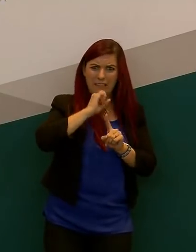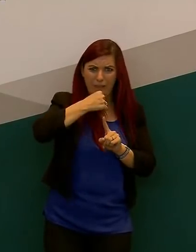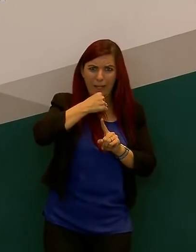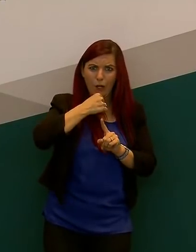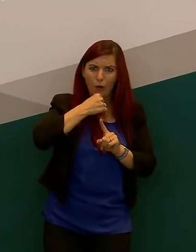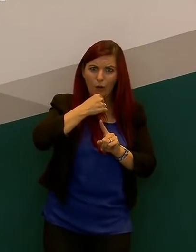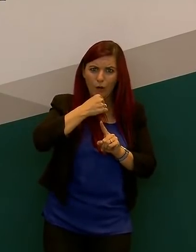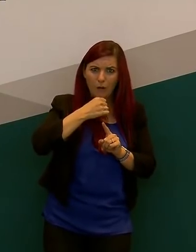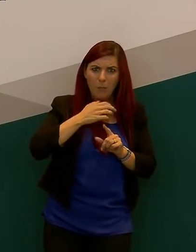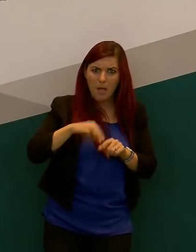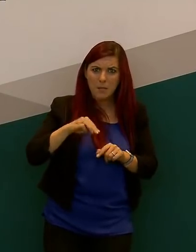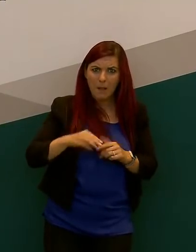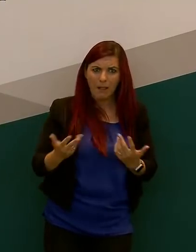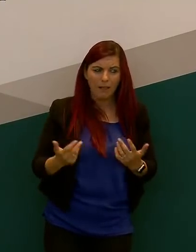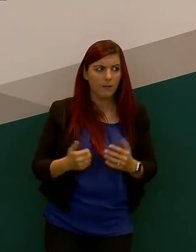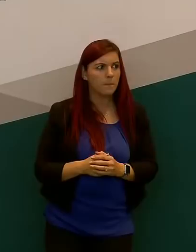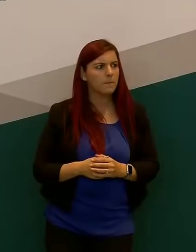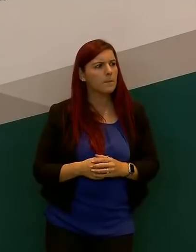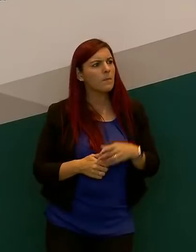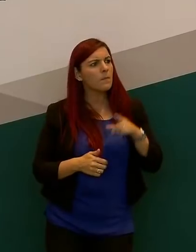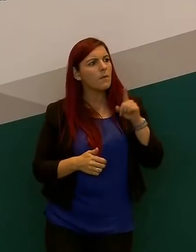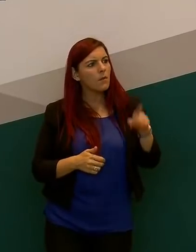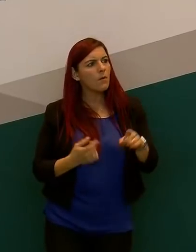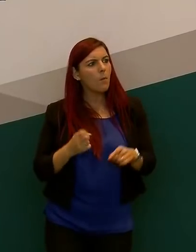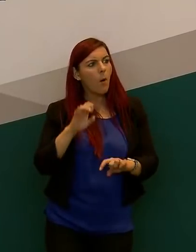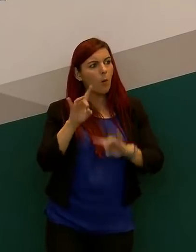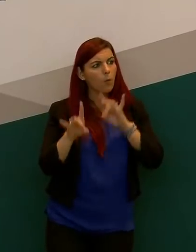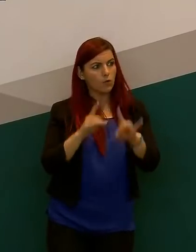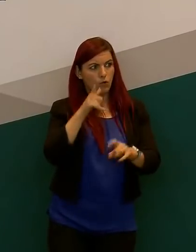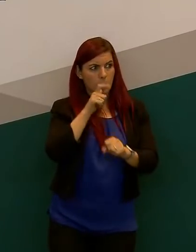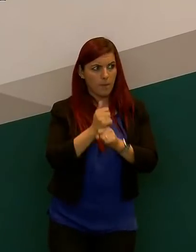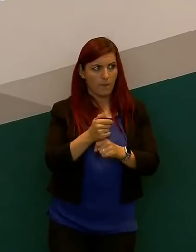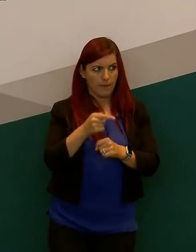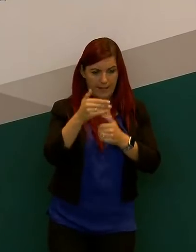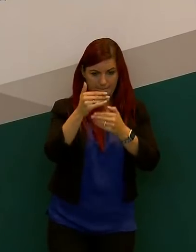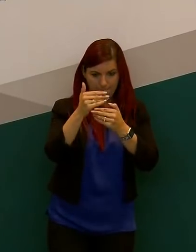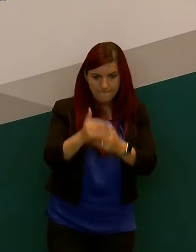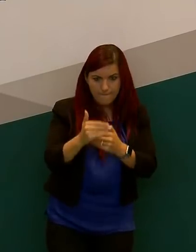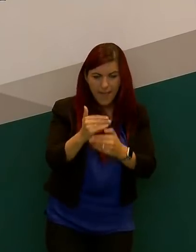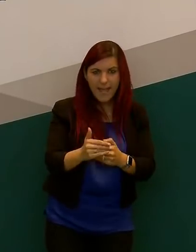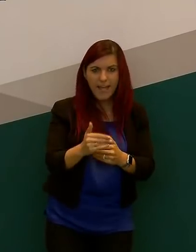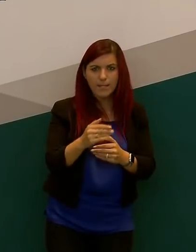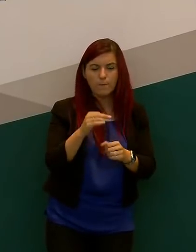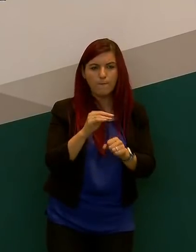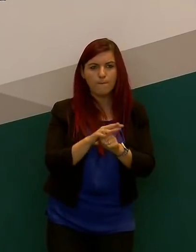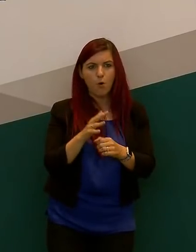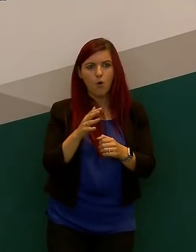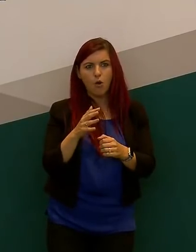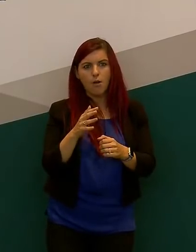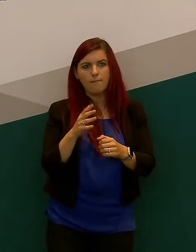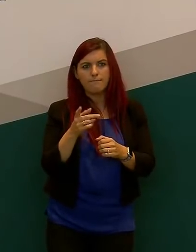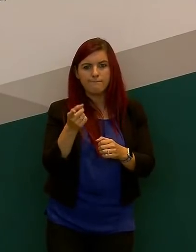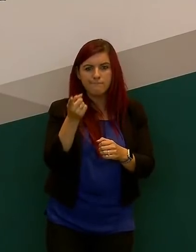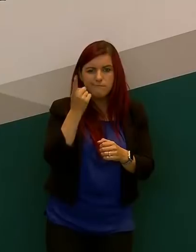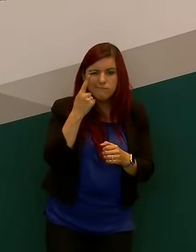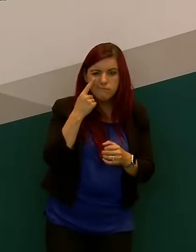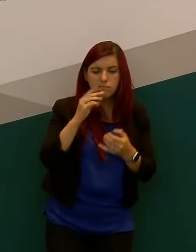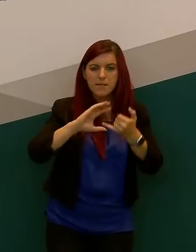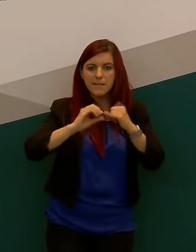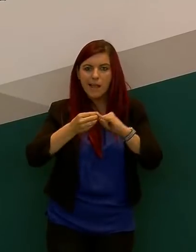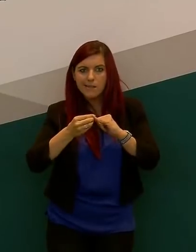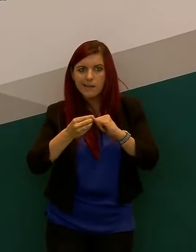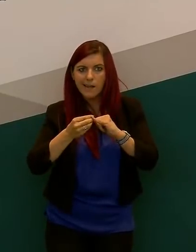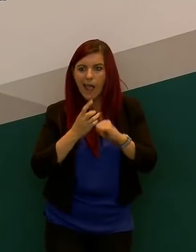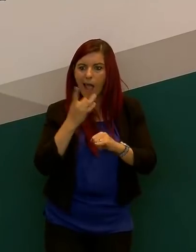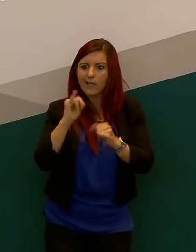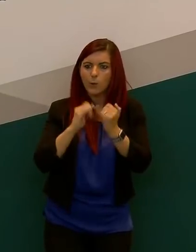there, not be fair to say there was an anticipation that at this phase, a testing and tracing regime would have been perhaps more of a